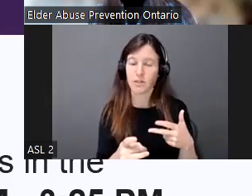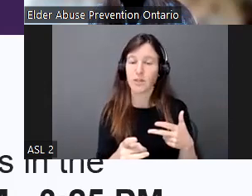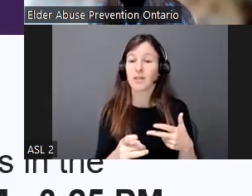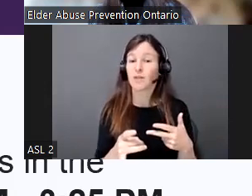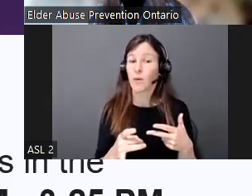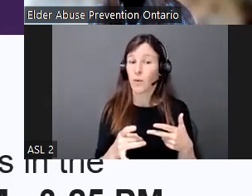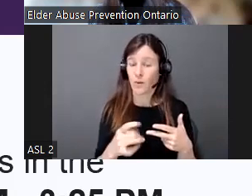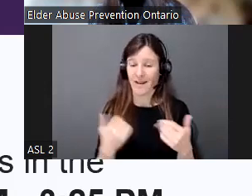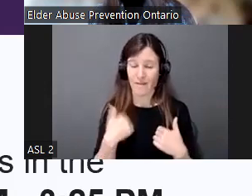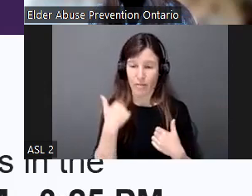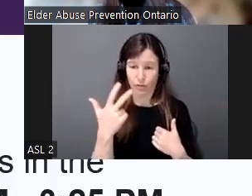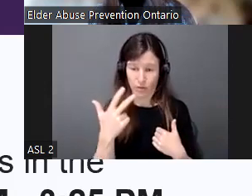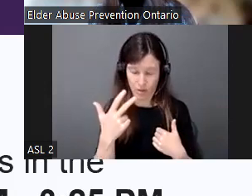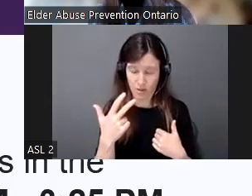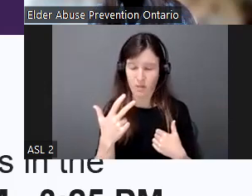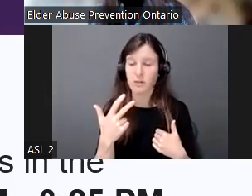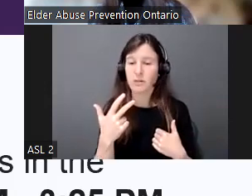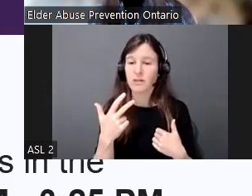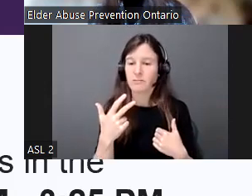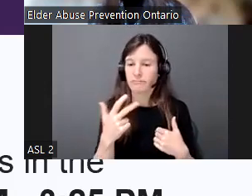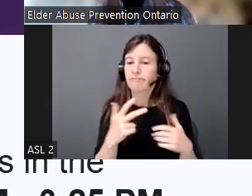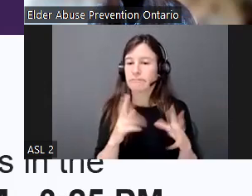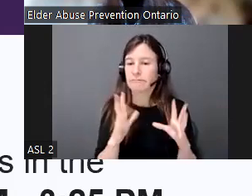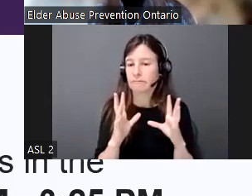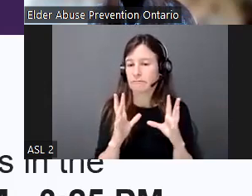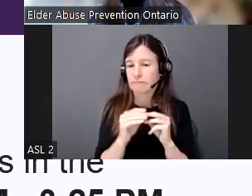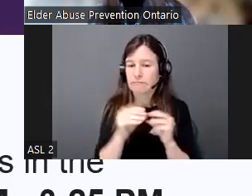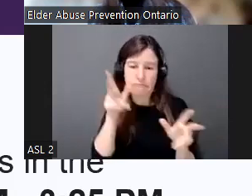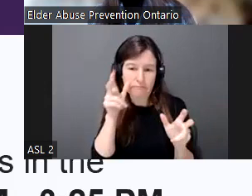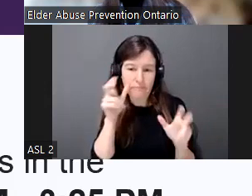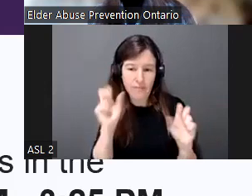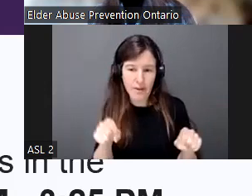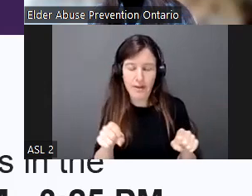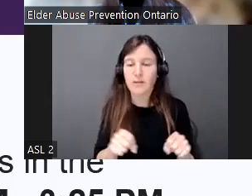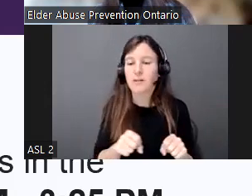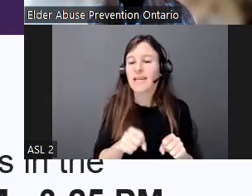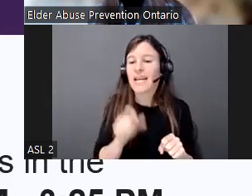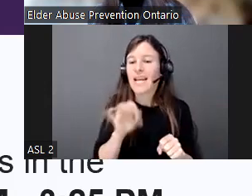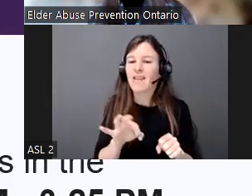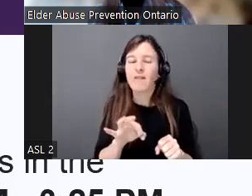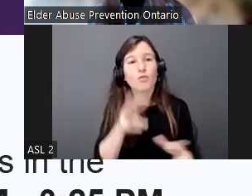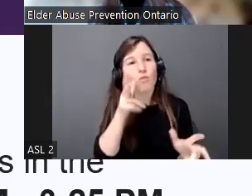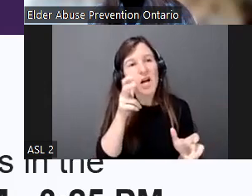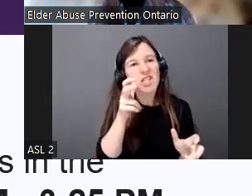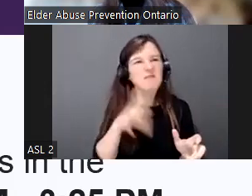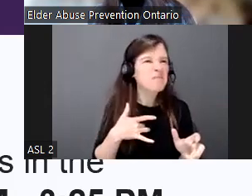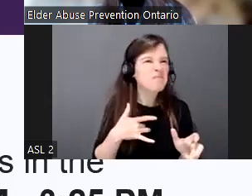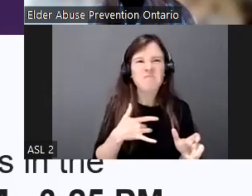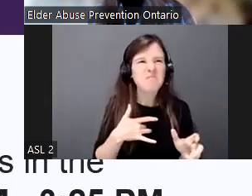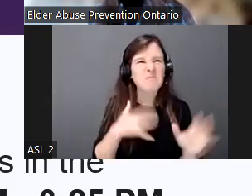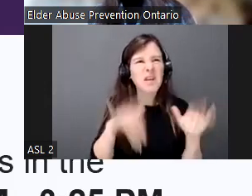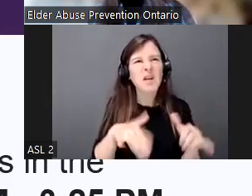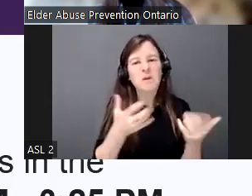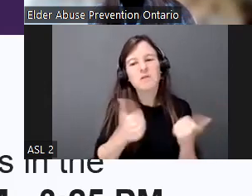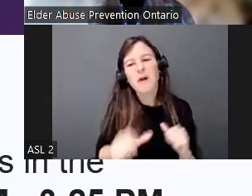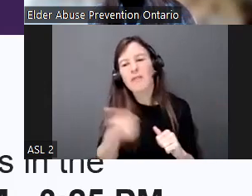You can choose which one you would like to attend. If you're finding one that you would like to switch, you can just log out of that and go to the next one. It